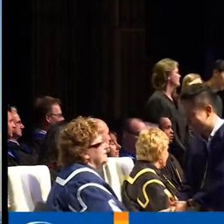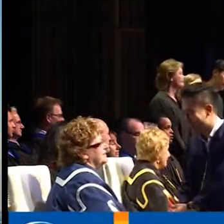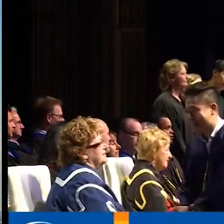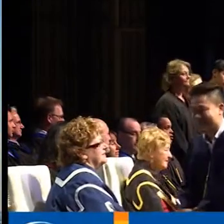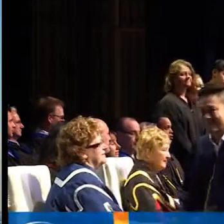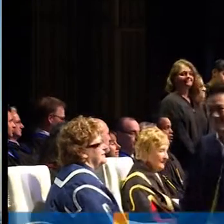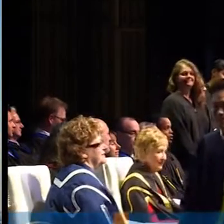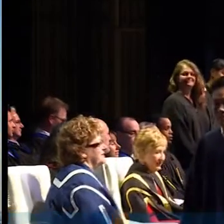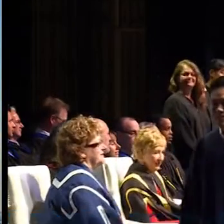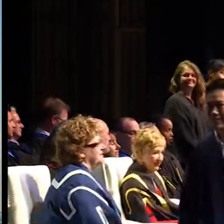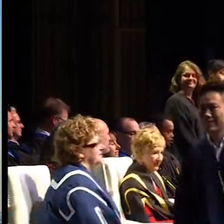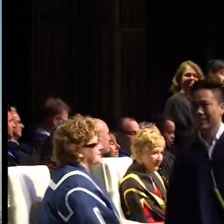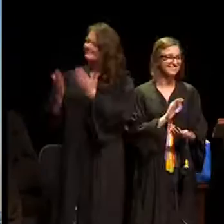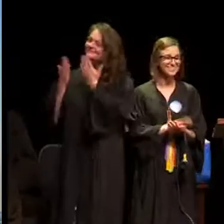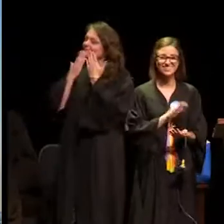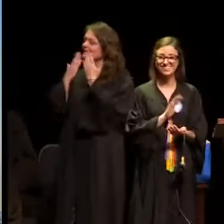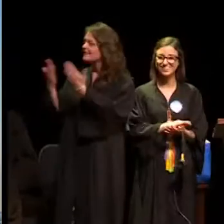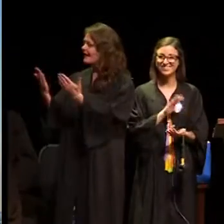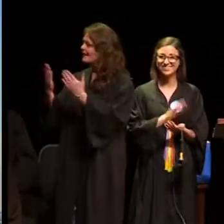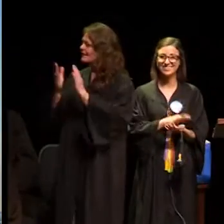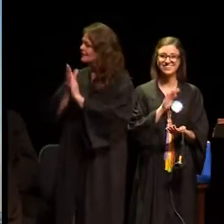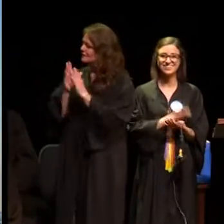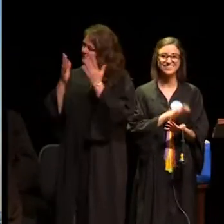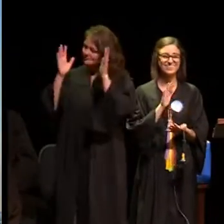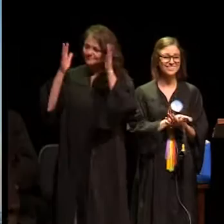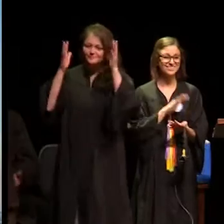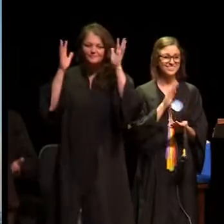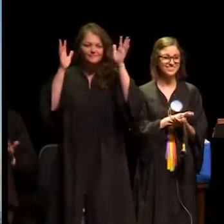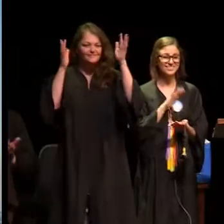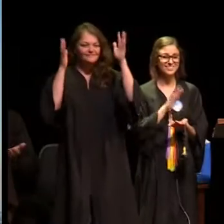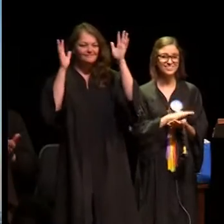Thank you, Madam Chancellor and Madam President.